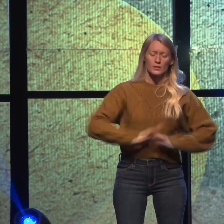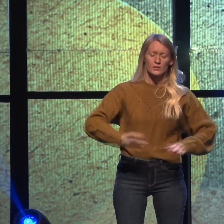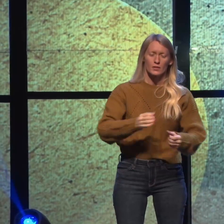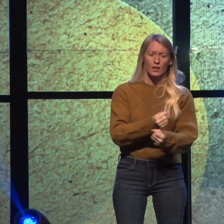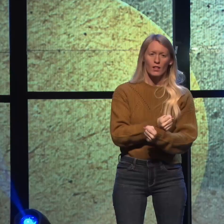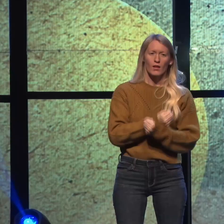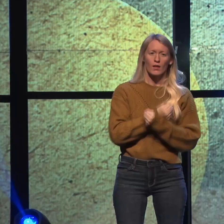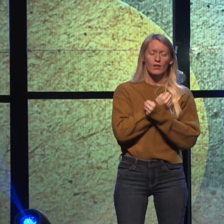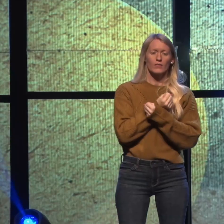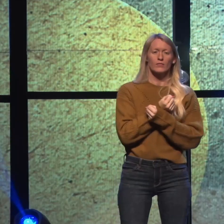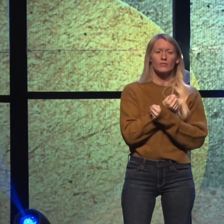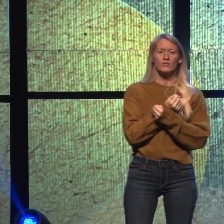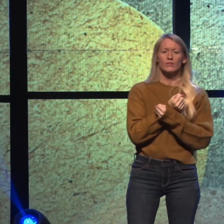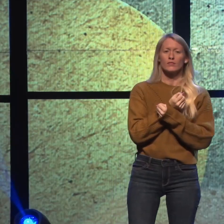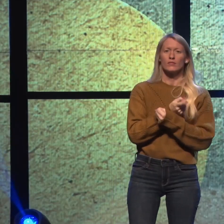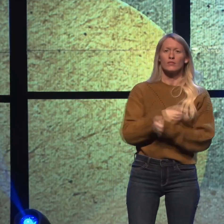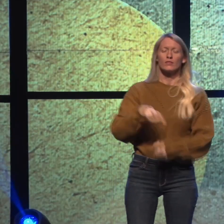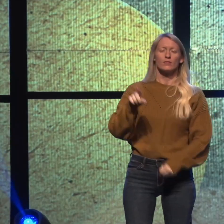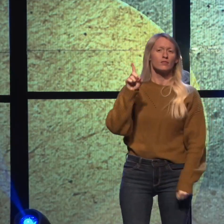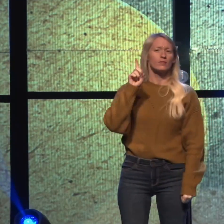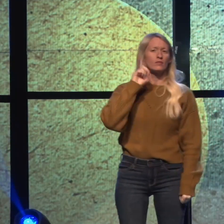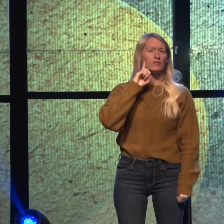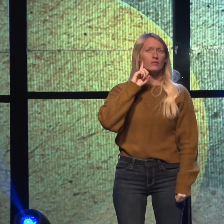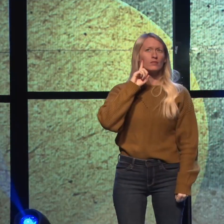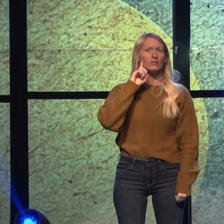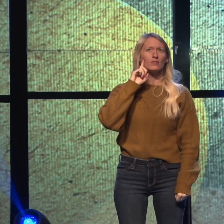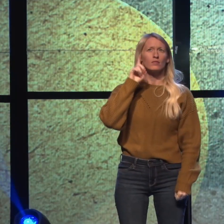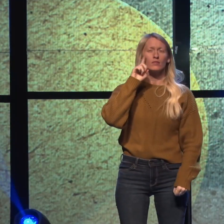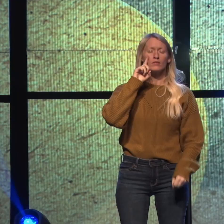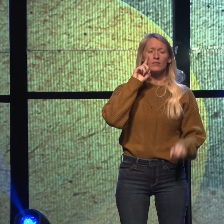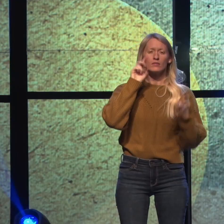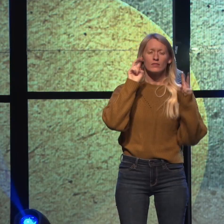Would our eyes and our ears be opened